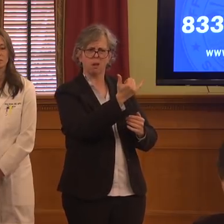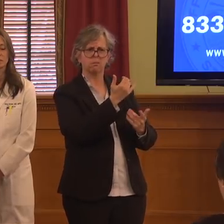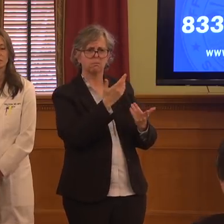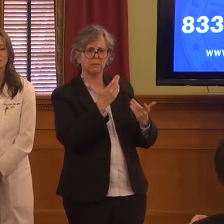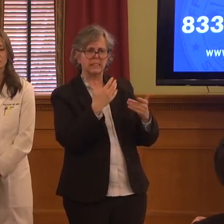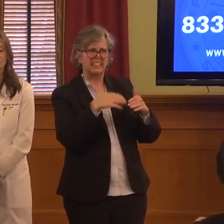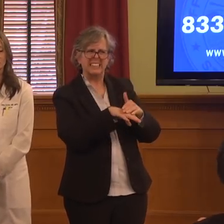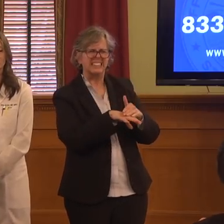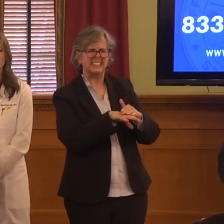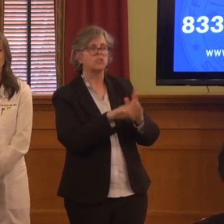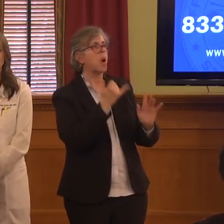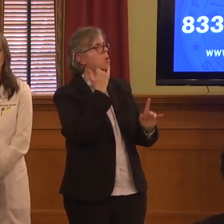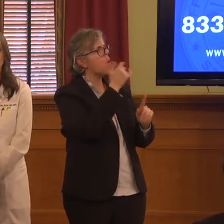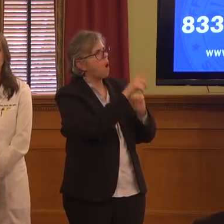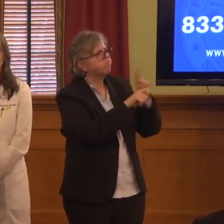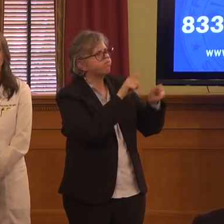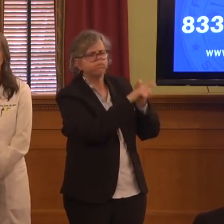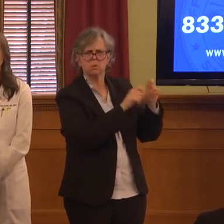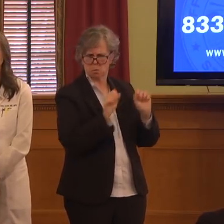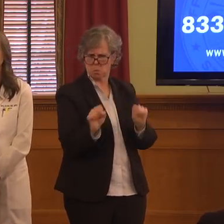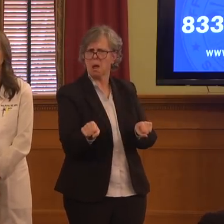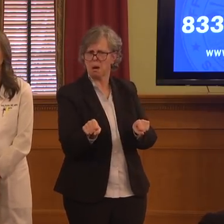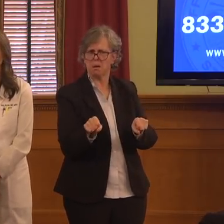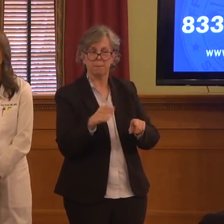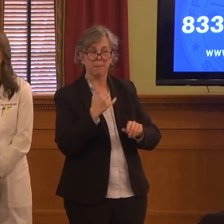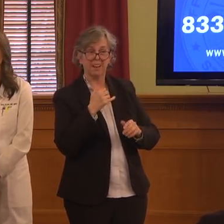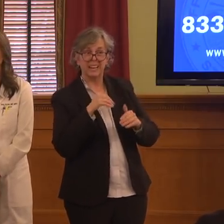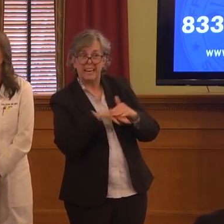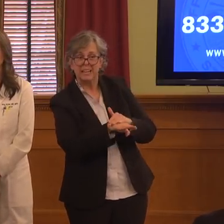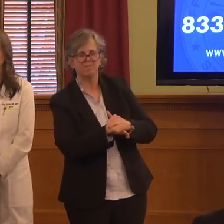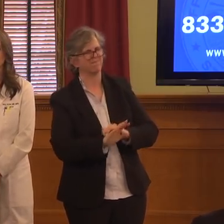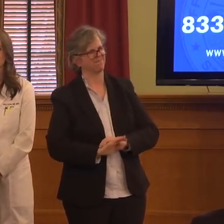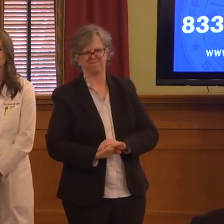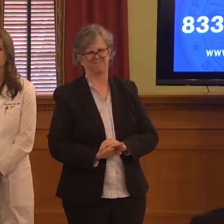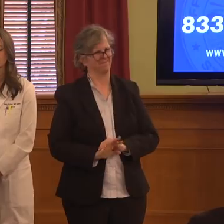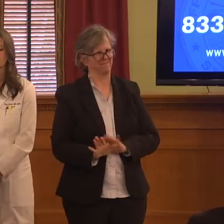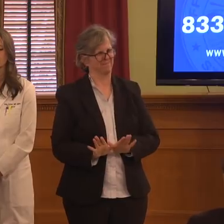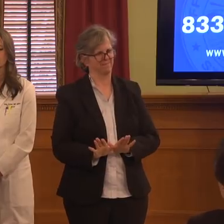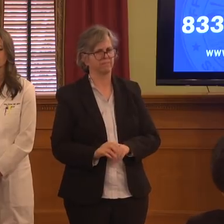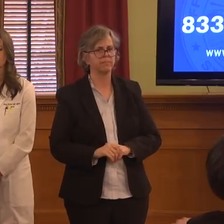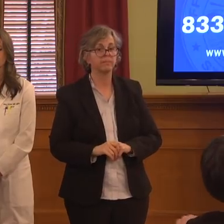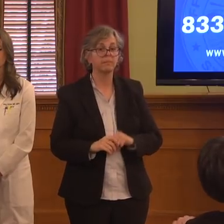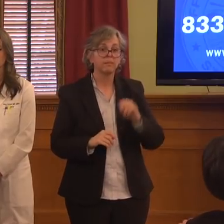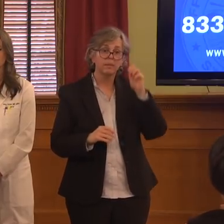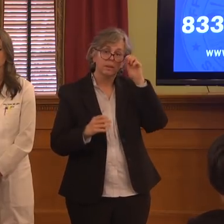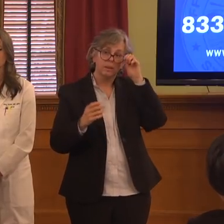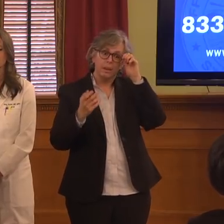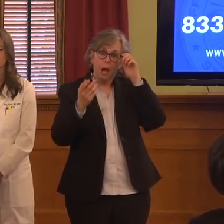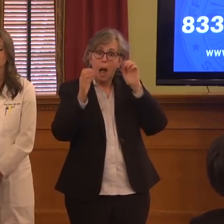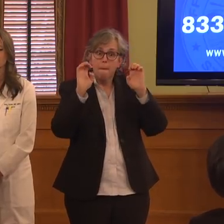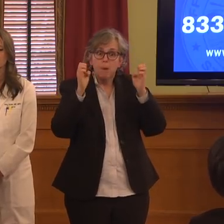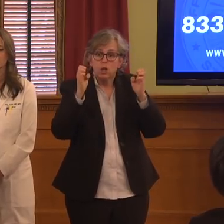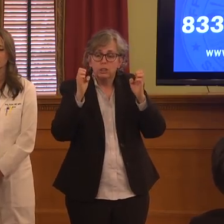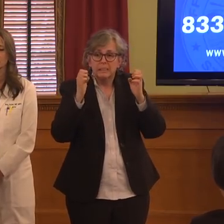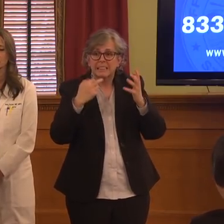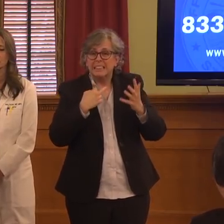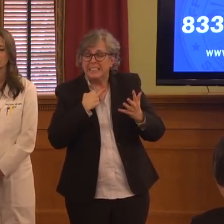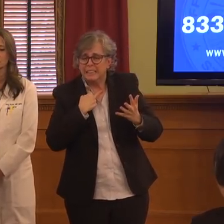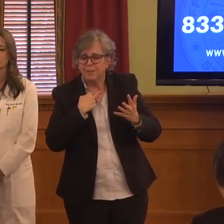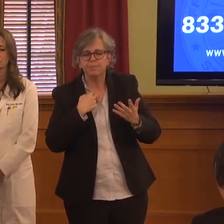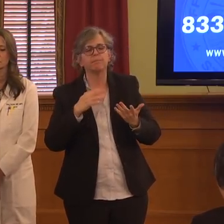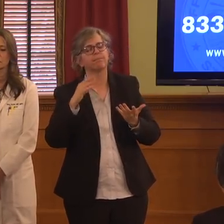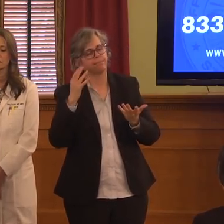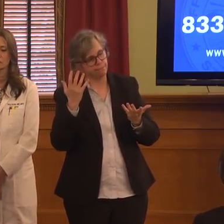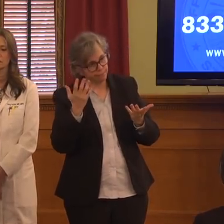if it's an emergency and there's some reason it has to be done in person, they're open for business. But we're trying to cut